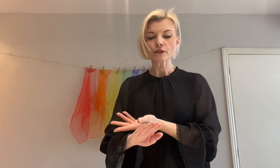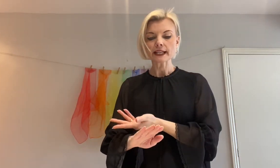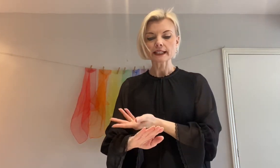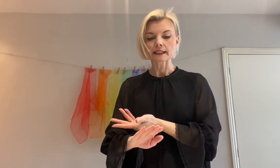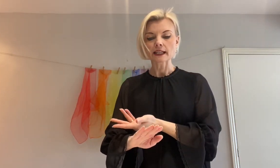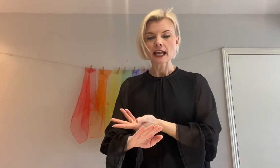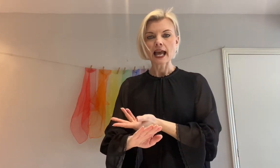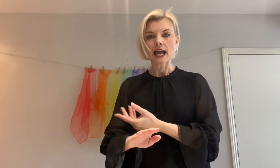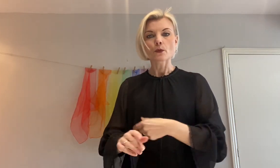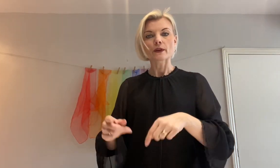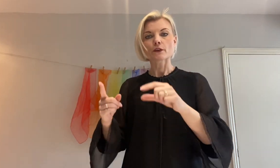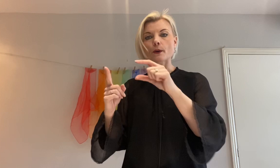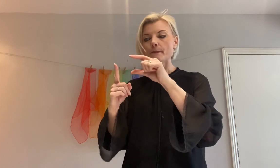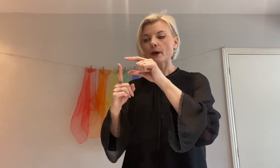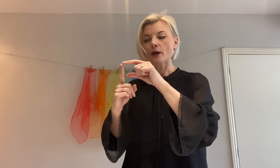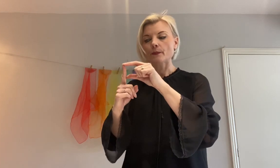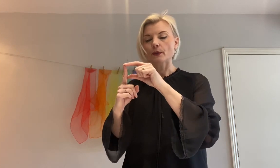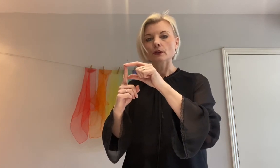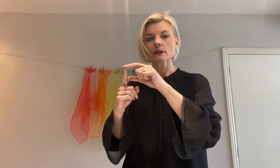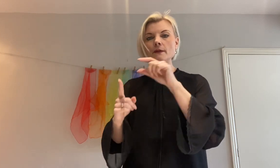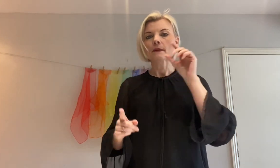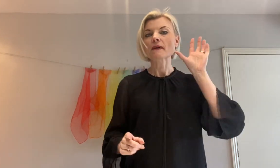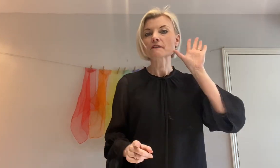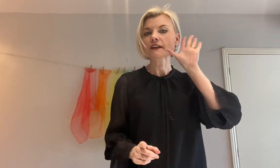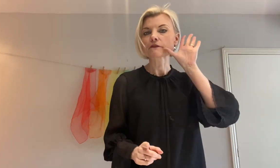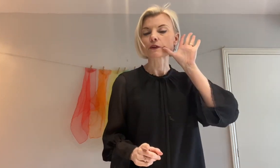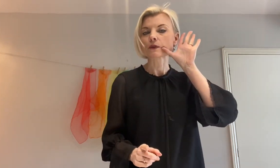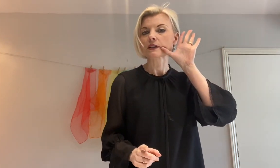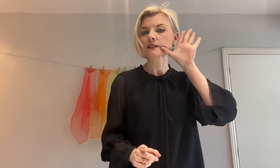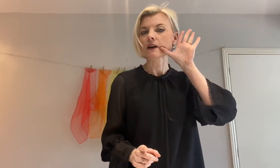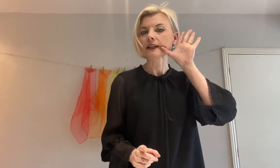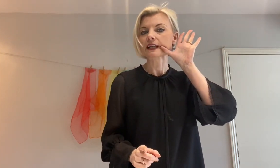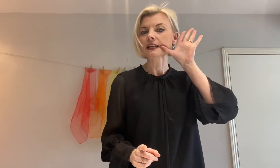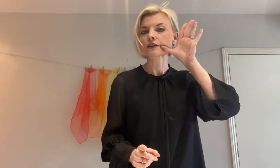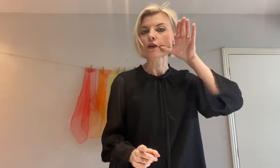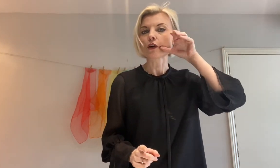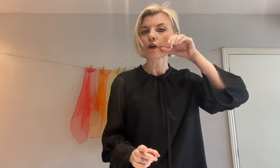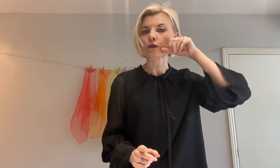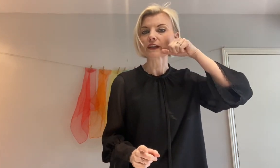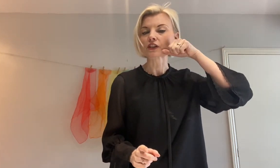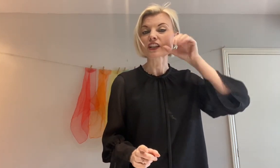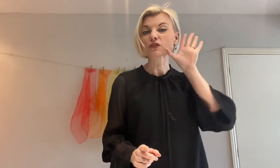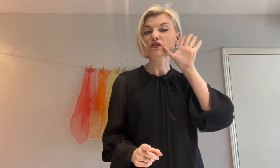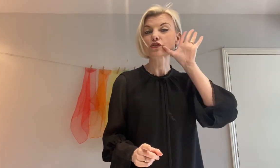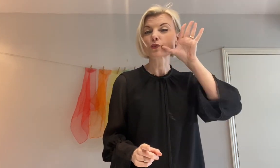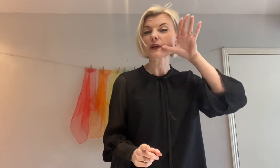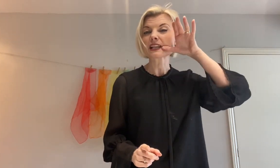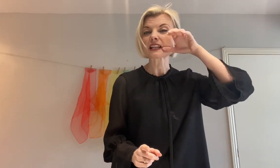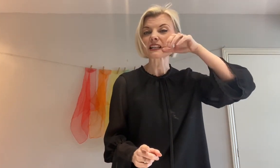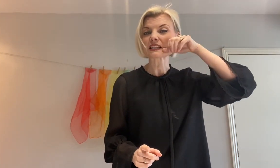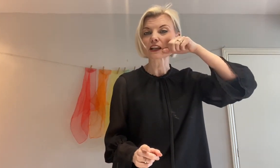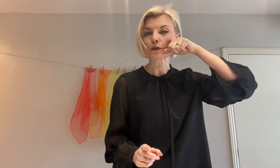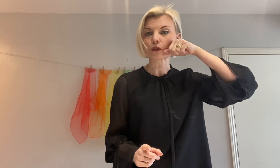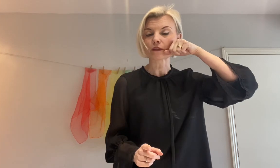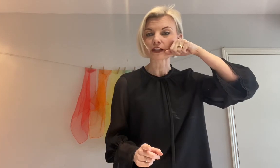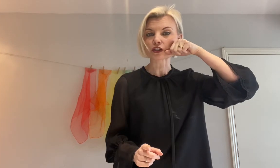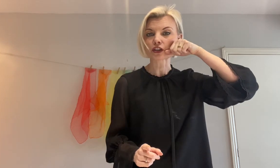green. We've got purple. My favourite sign is orange, like you're squeezing an orange to your